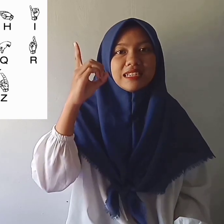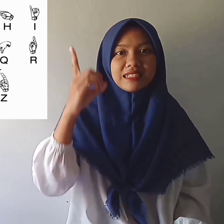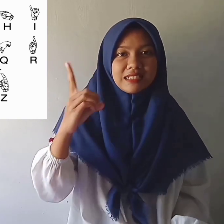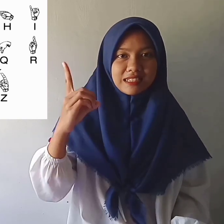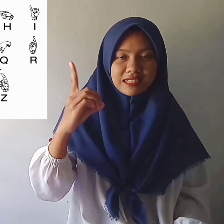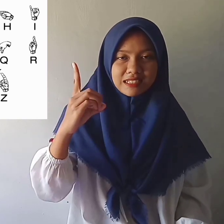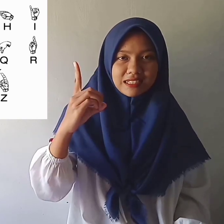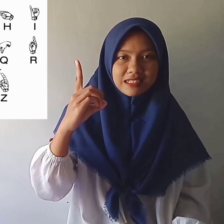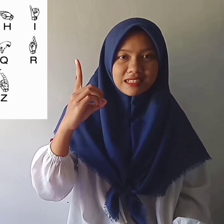D,